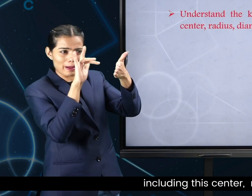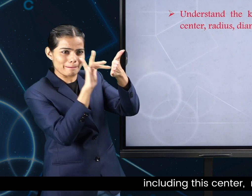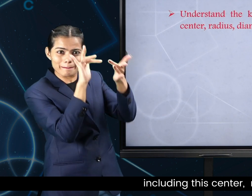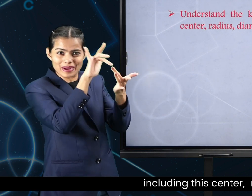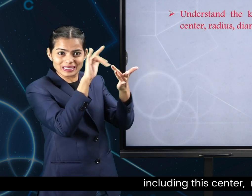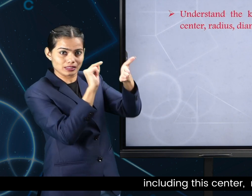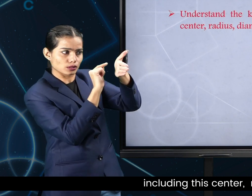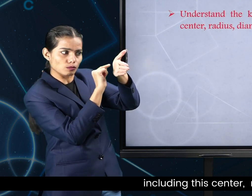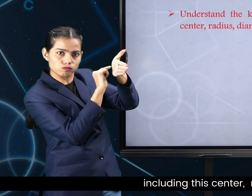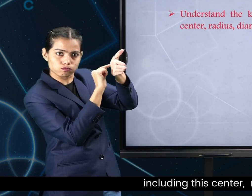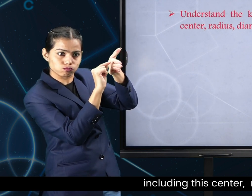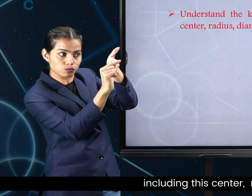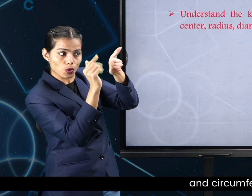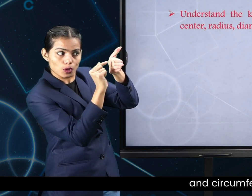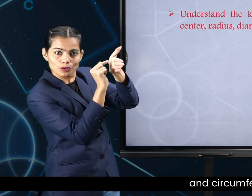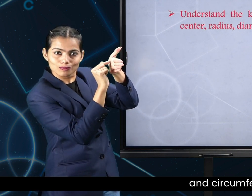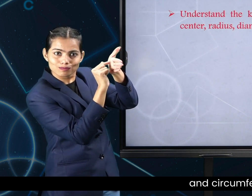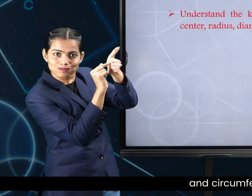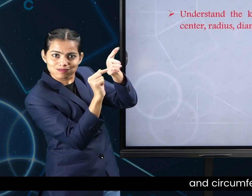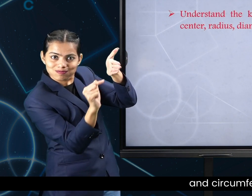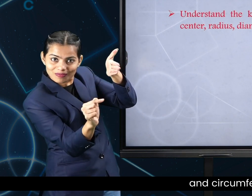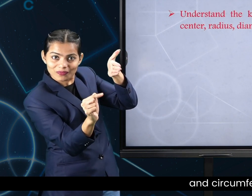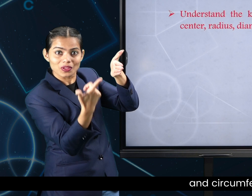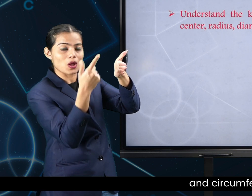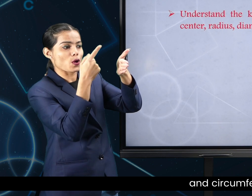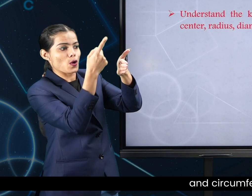radius, diameter, and circumference.